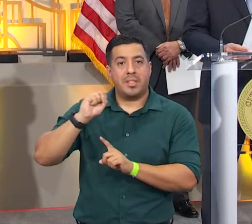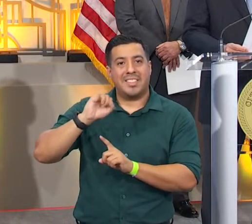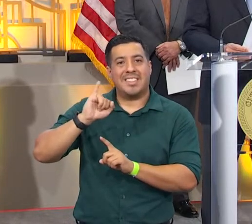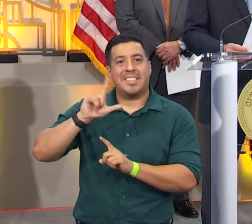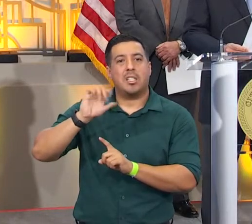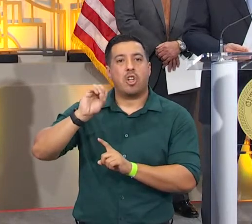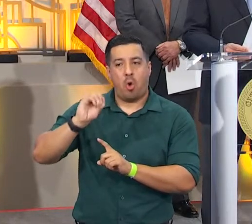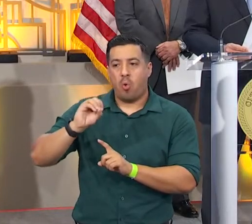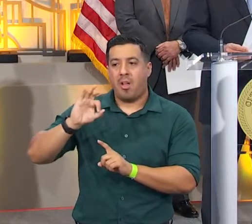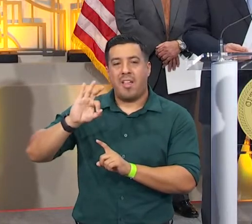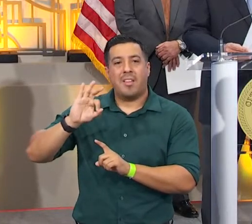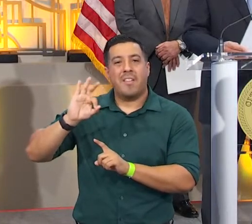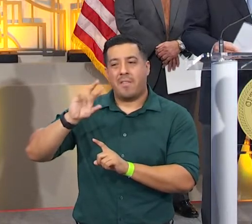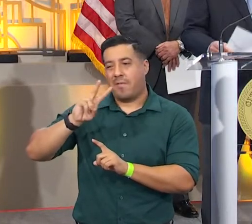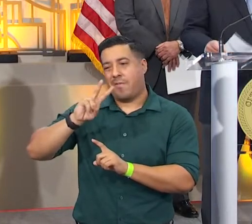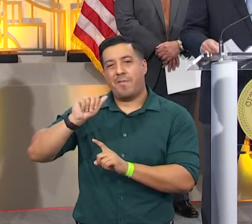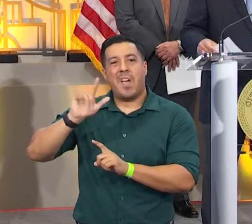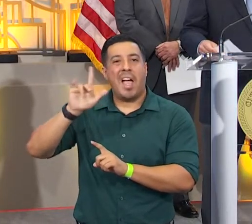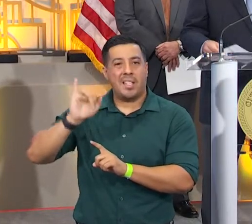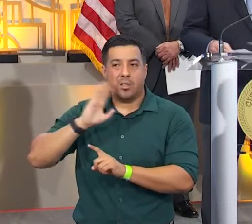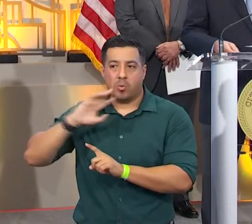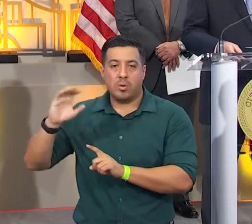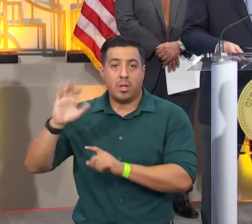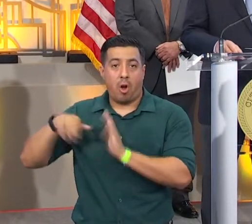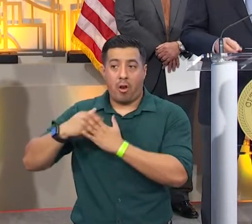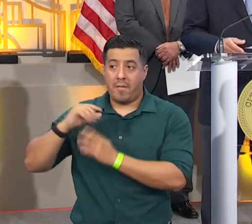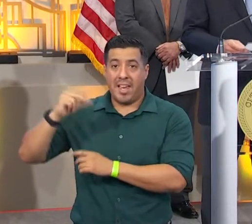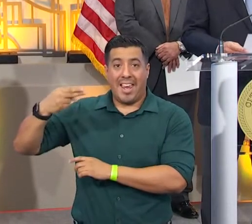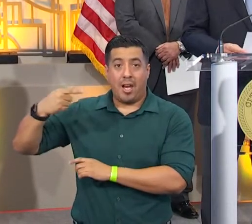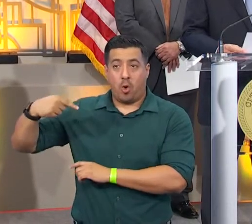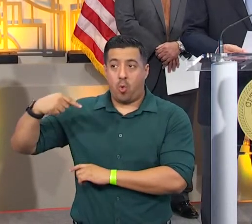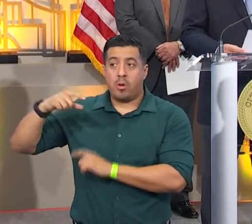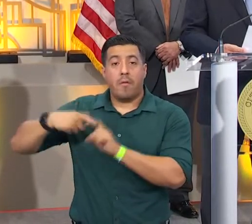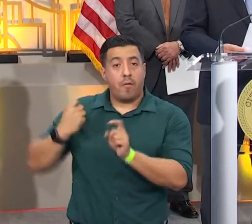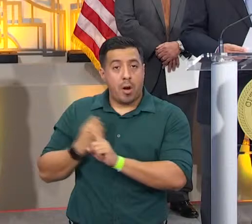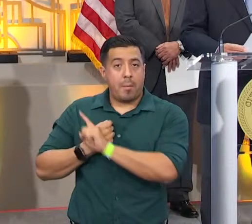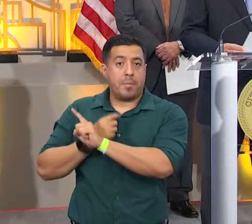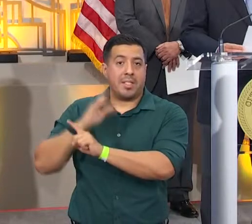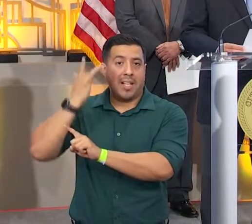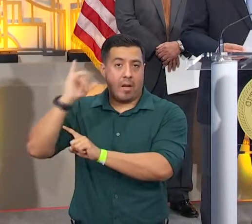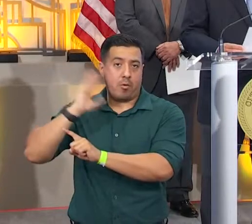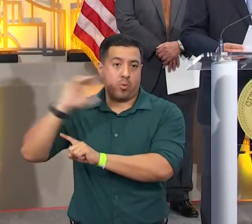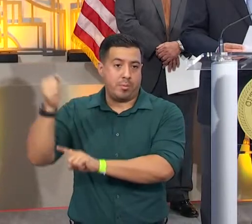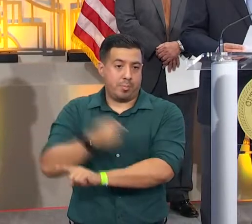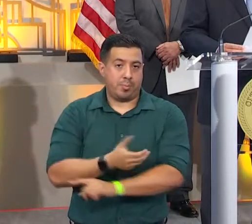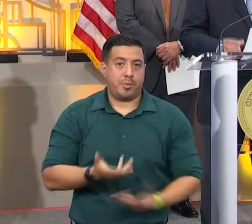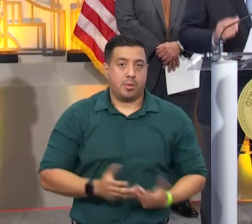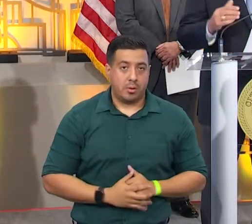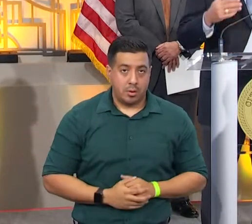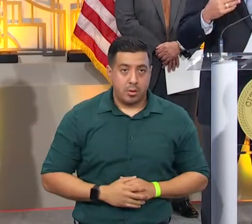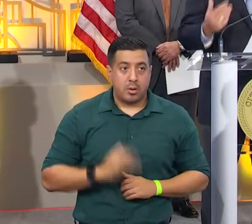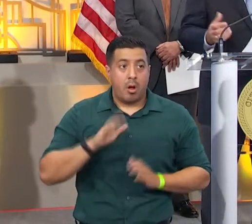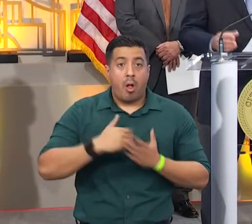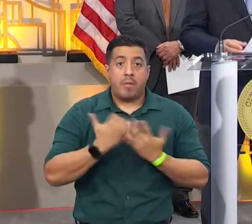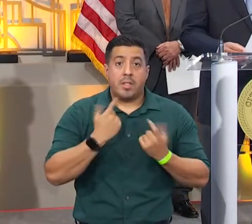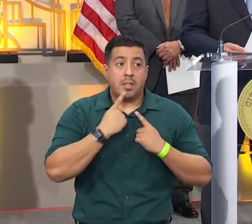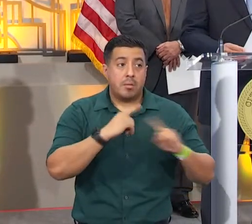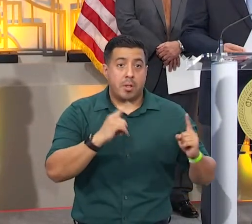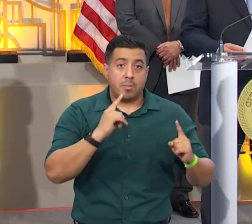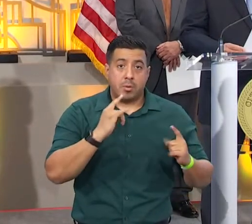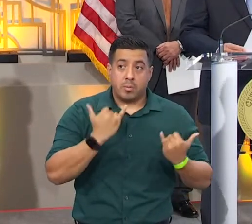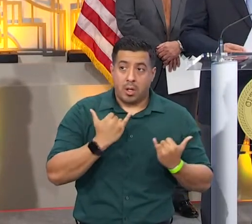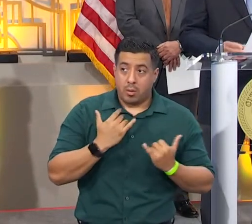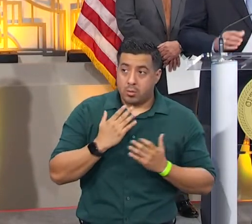Packard Enterprise, that they were relocating their global headquarters from California. So Axiom Space announcement today builds on that